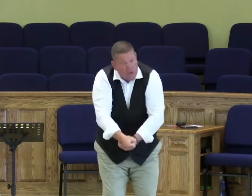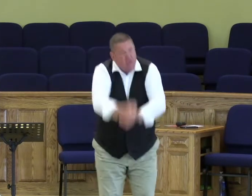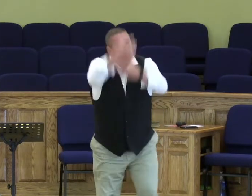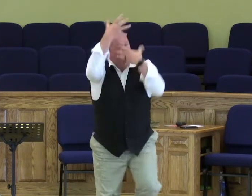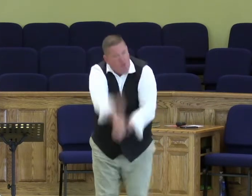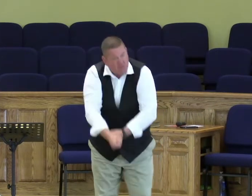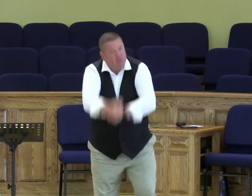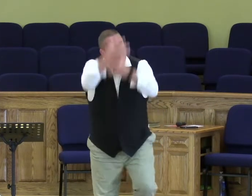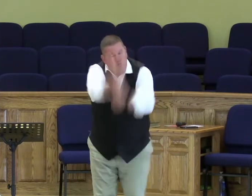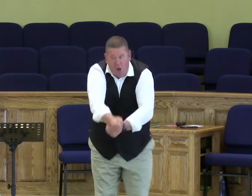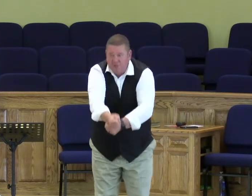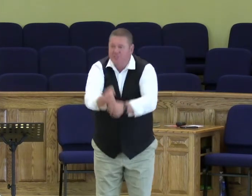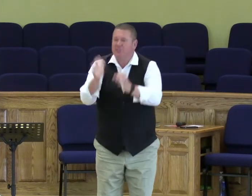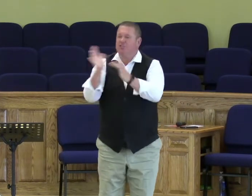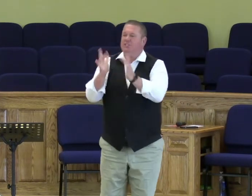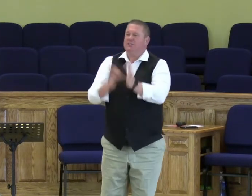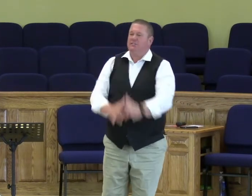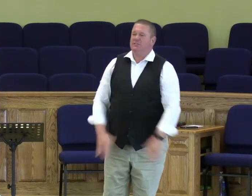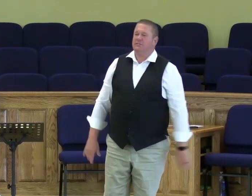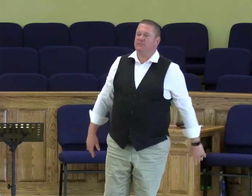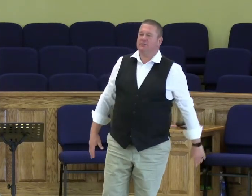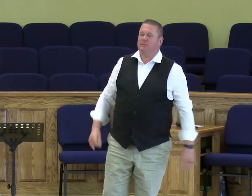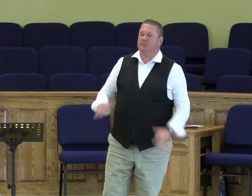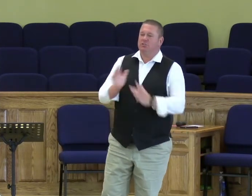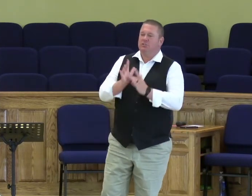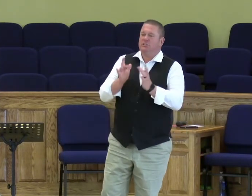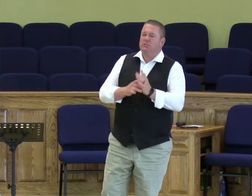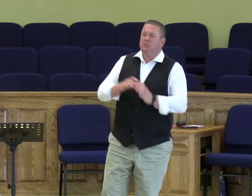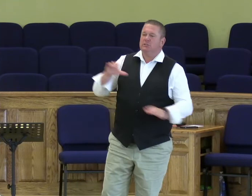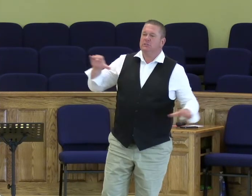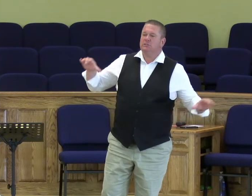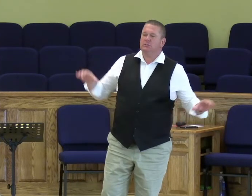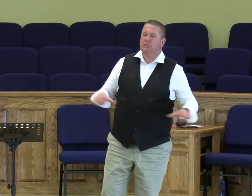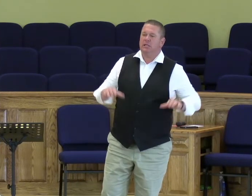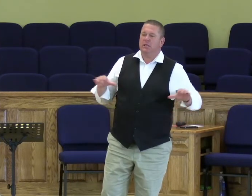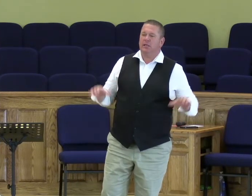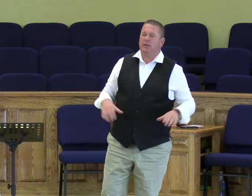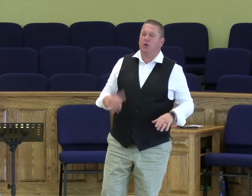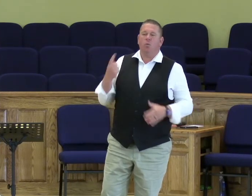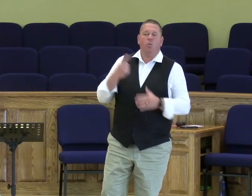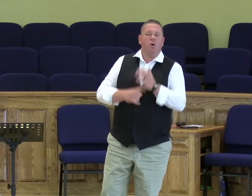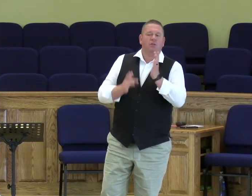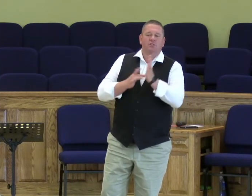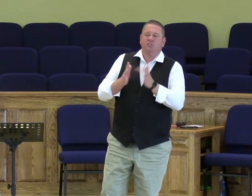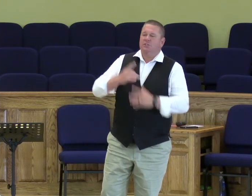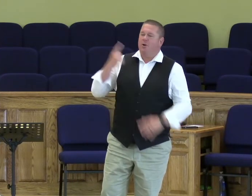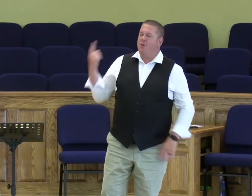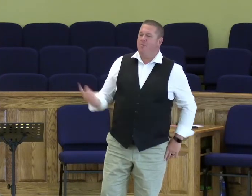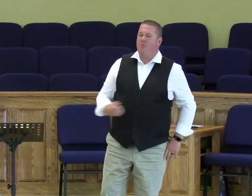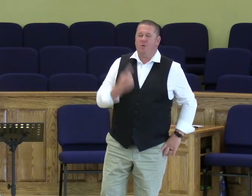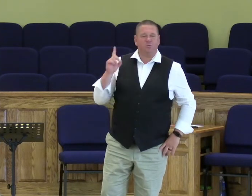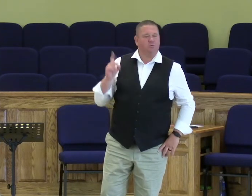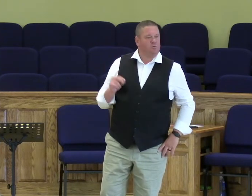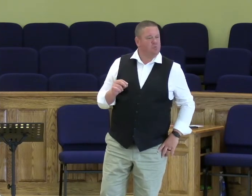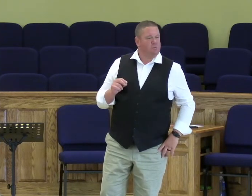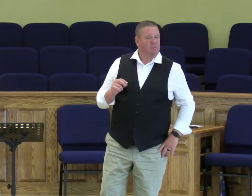but he trusted Jesus. And Jesus did what only Jesus could